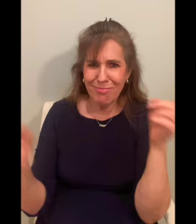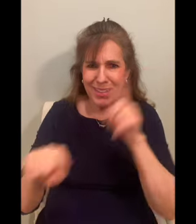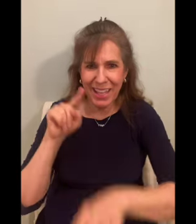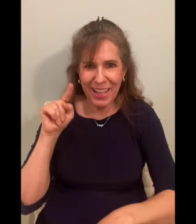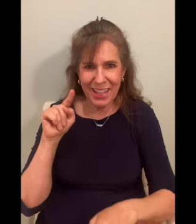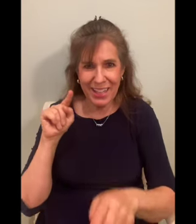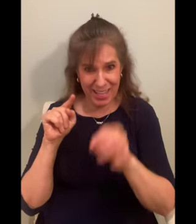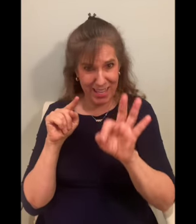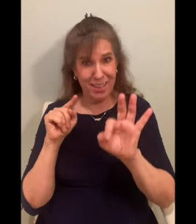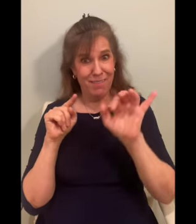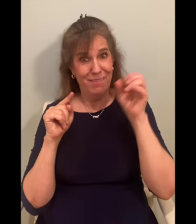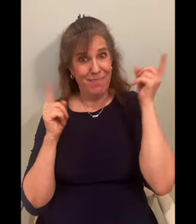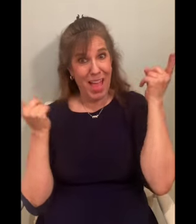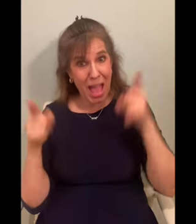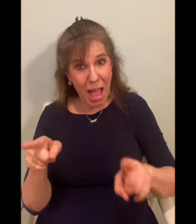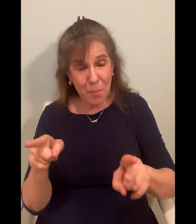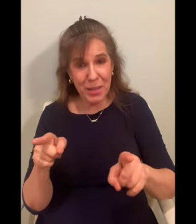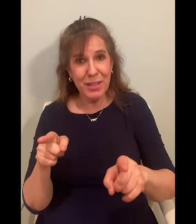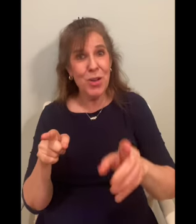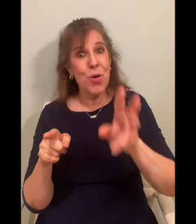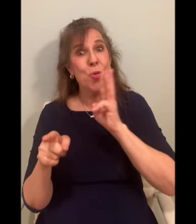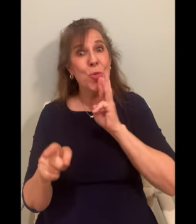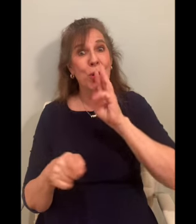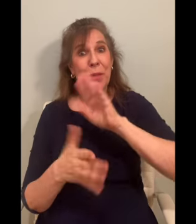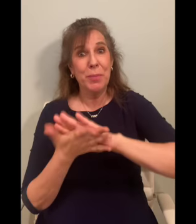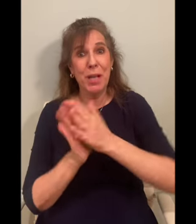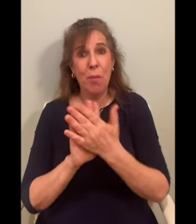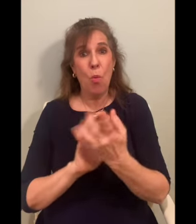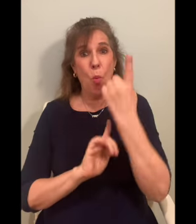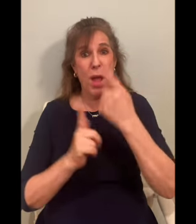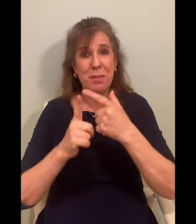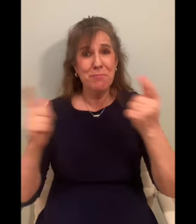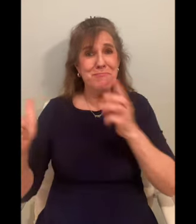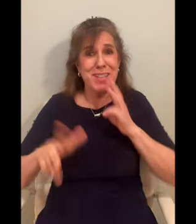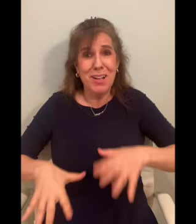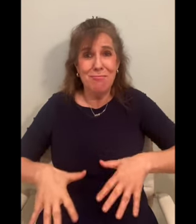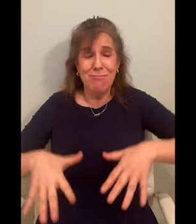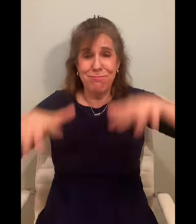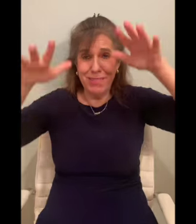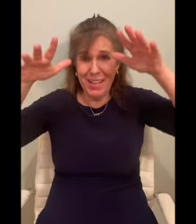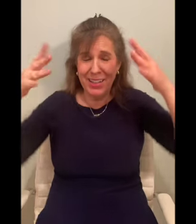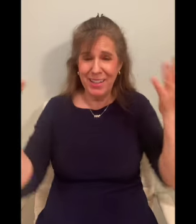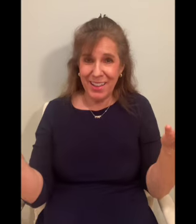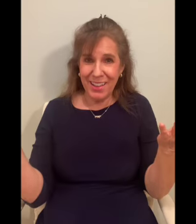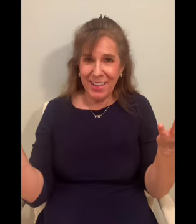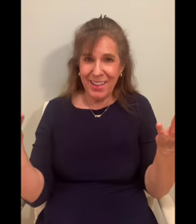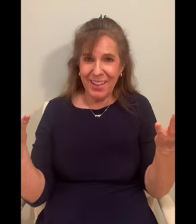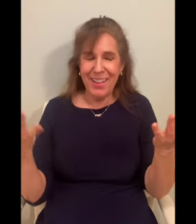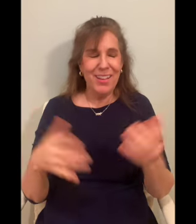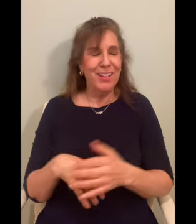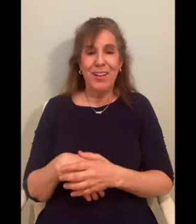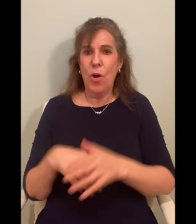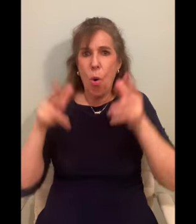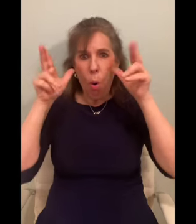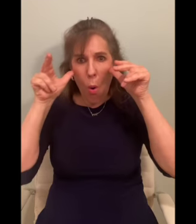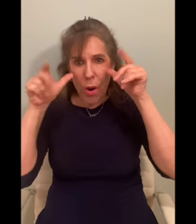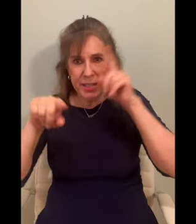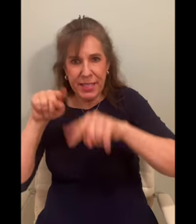well, a horse can't say, I want to be a fish and just go and, just become. You can't, there's limitations. You have to be on